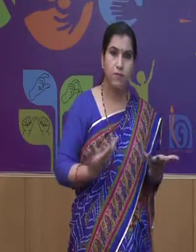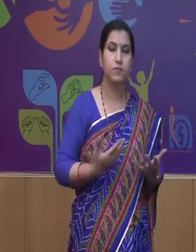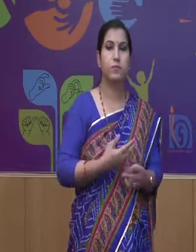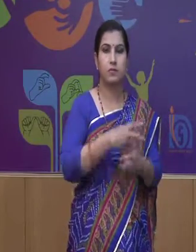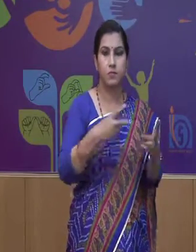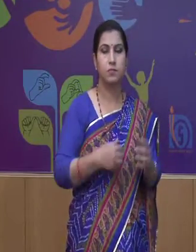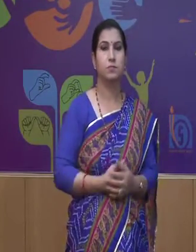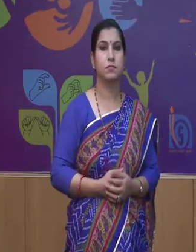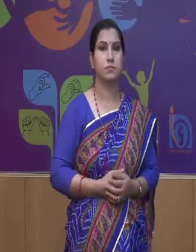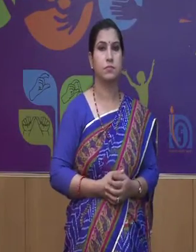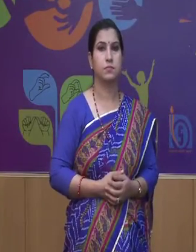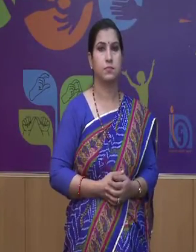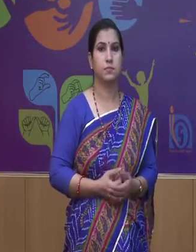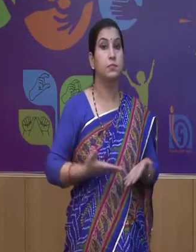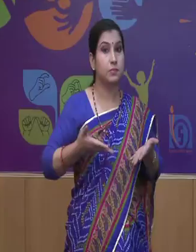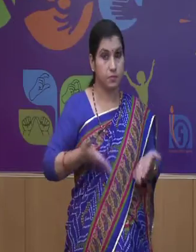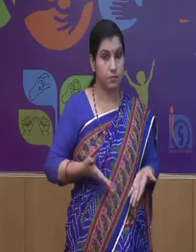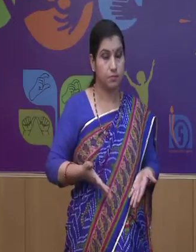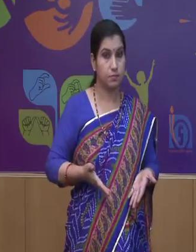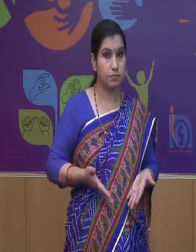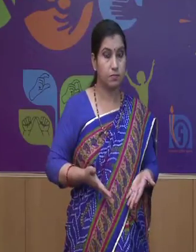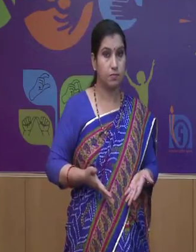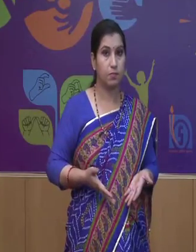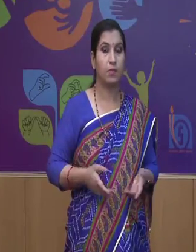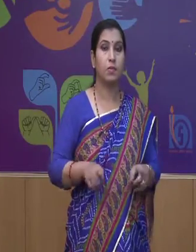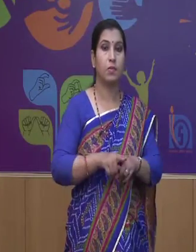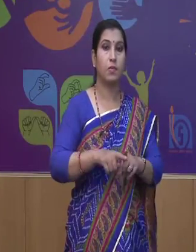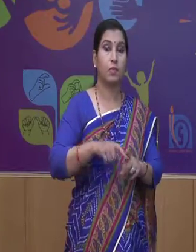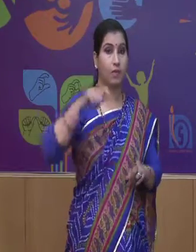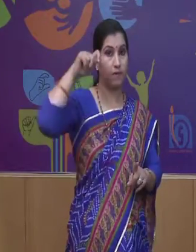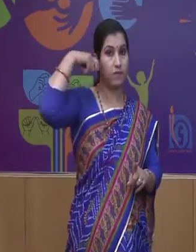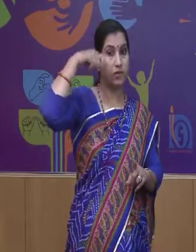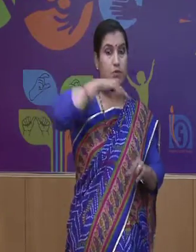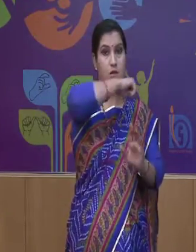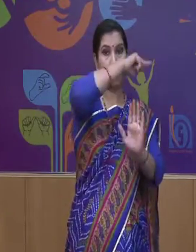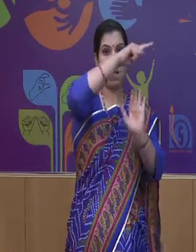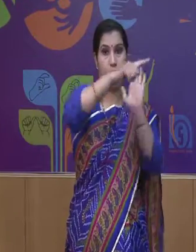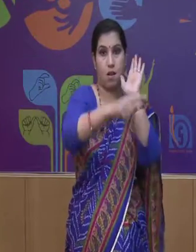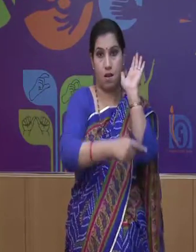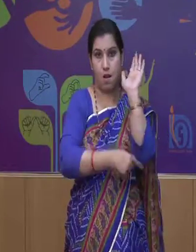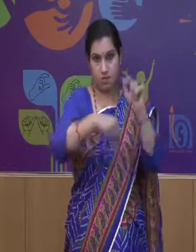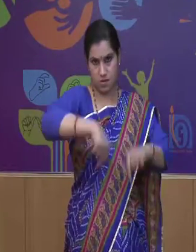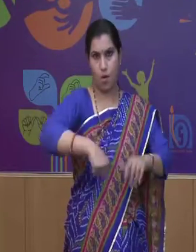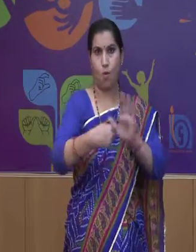So, this brings us to the close of this video lecture now. I